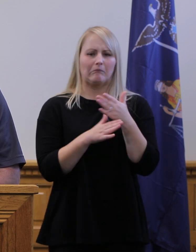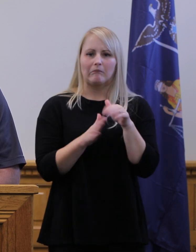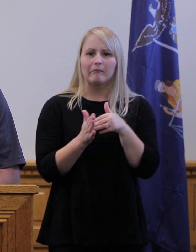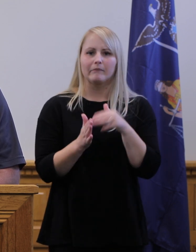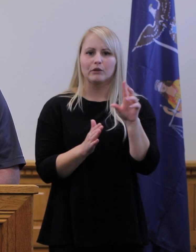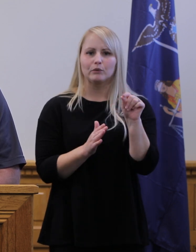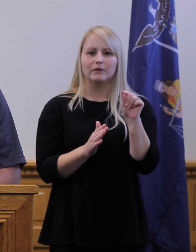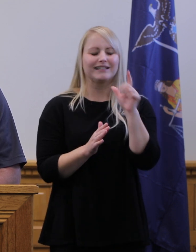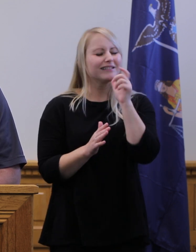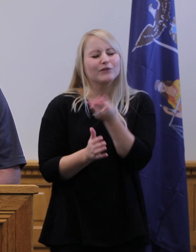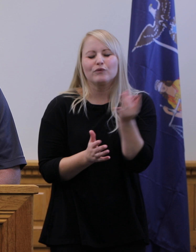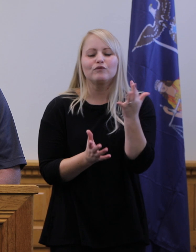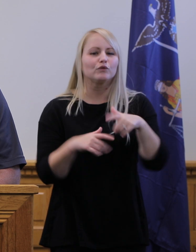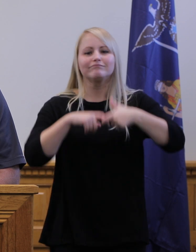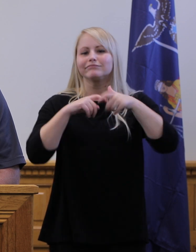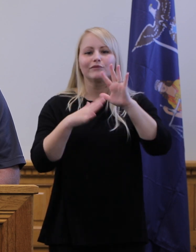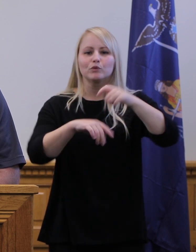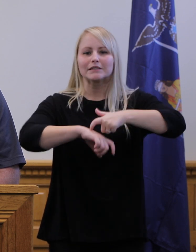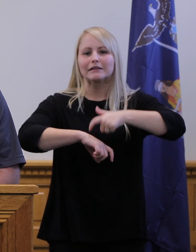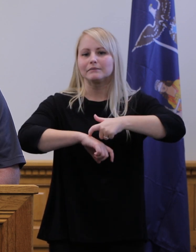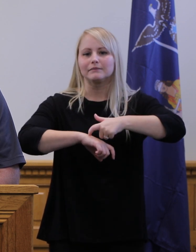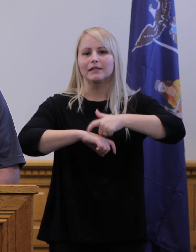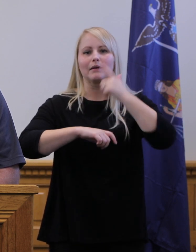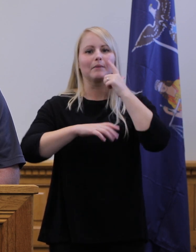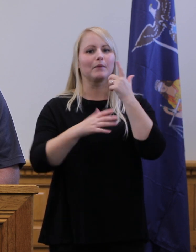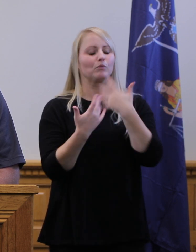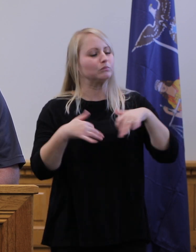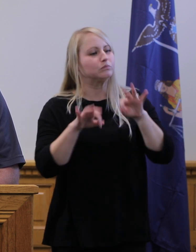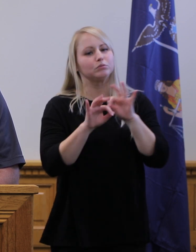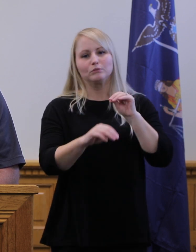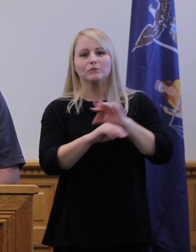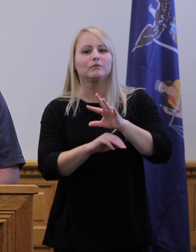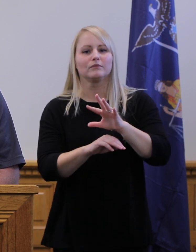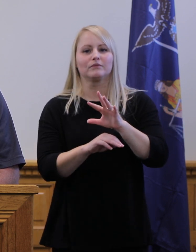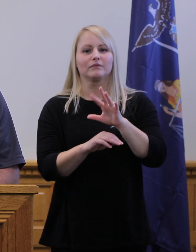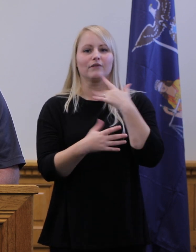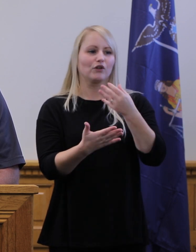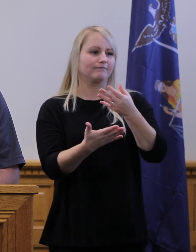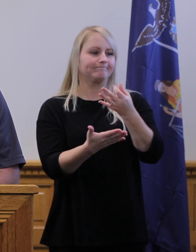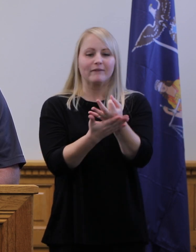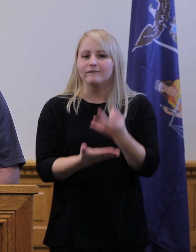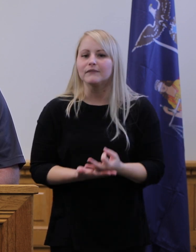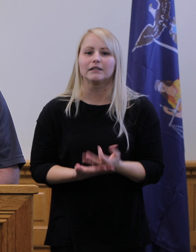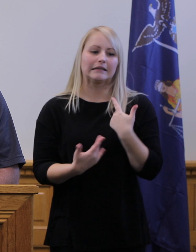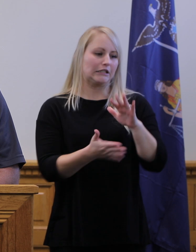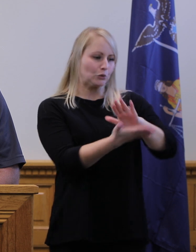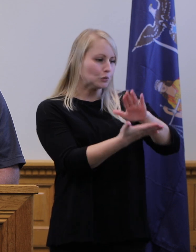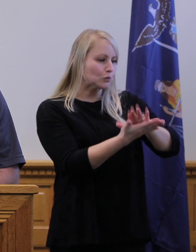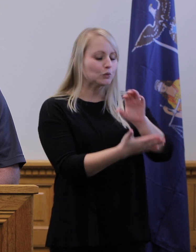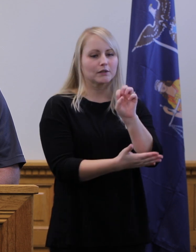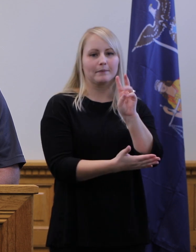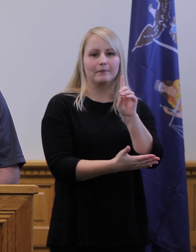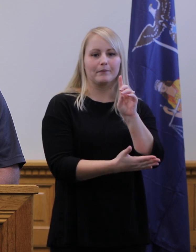to complete the census, but it can have a significant impact on the amount of funding that we receive for programs like schools, Medicare and